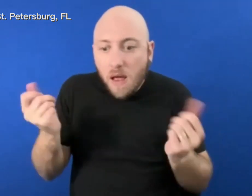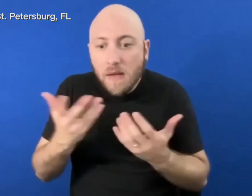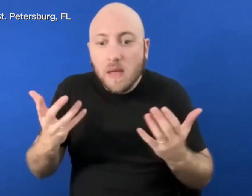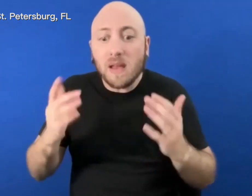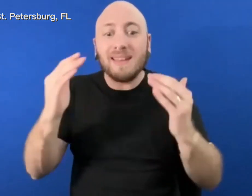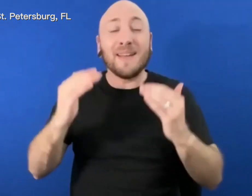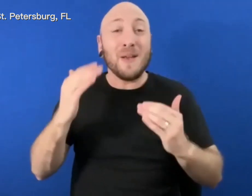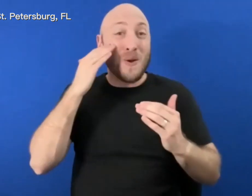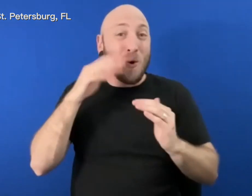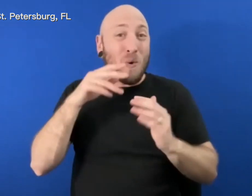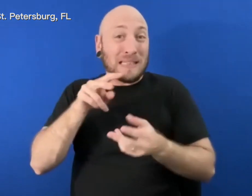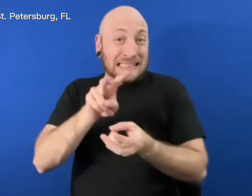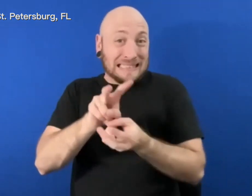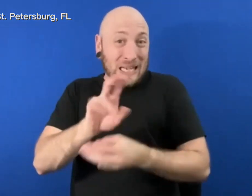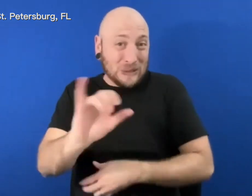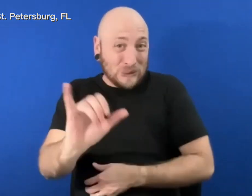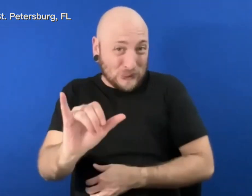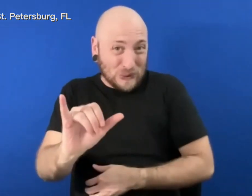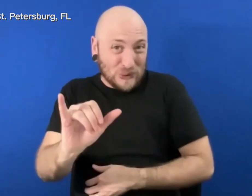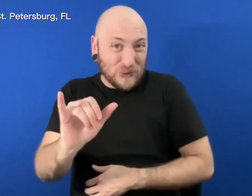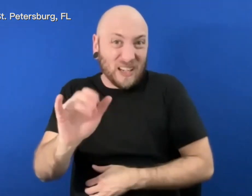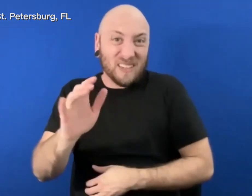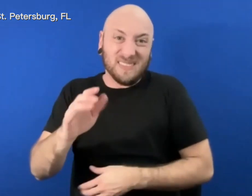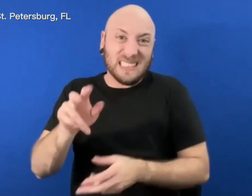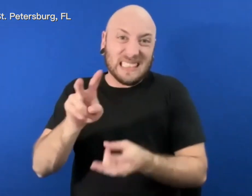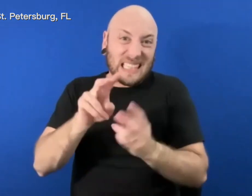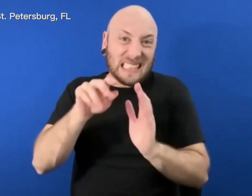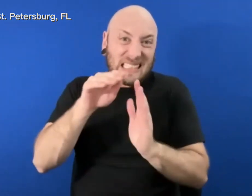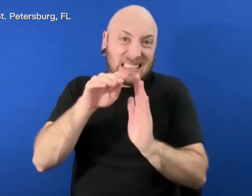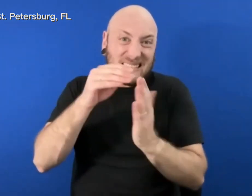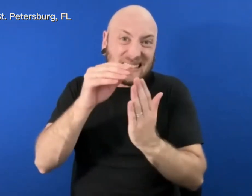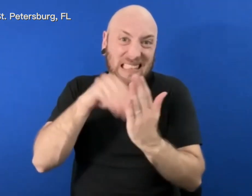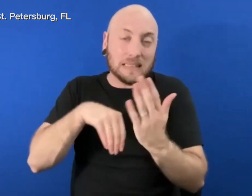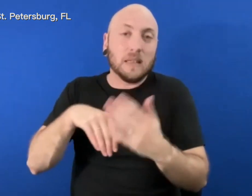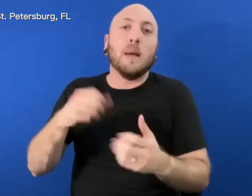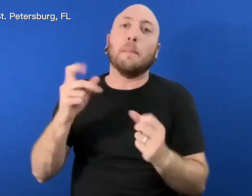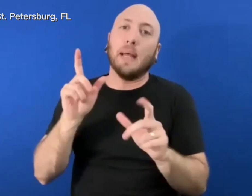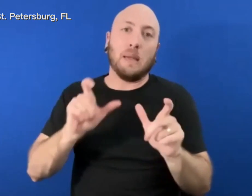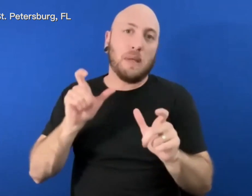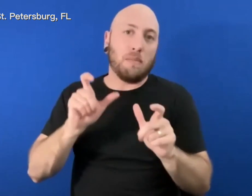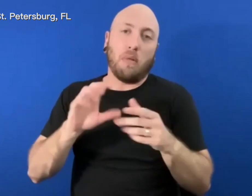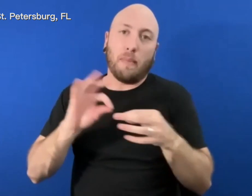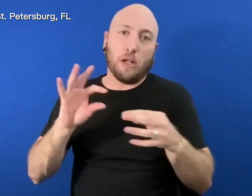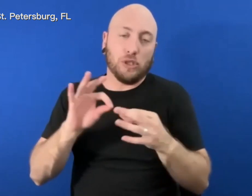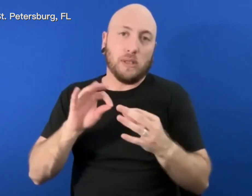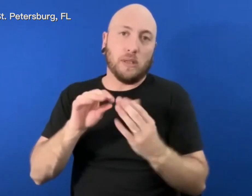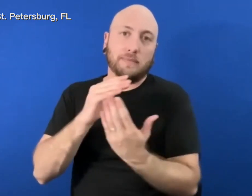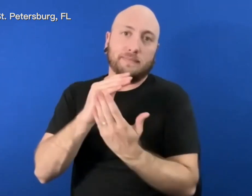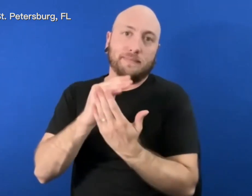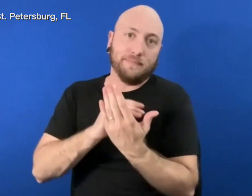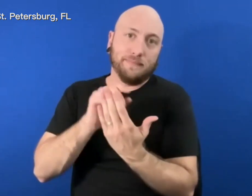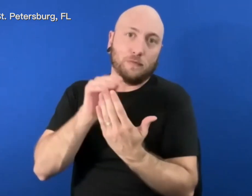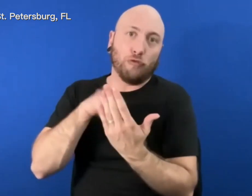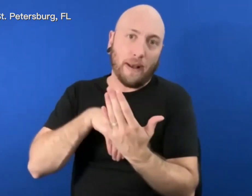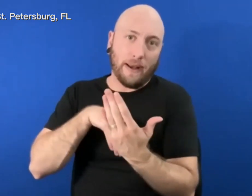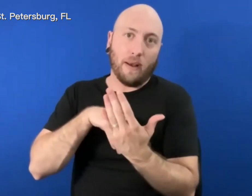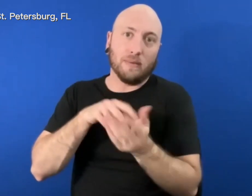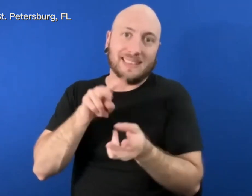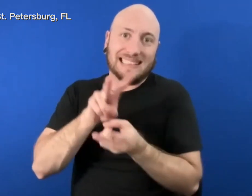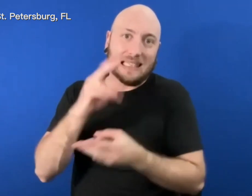I had heard, because I had been to so many meetings, that it was like a scary thing, and I didn't find it scary at all. I found it like really, really healing and cleansing